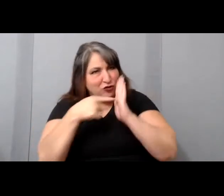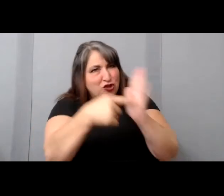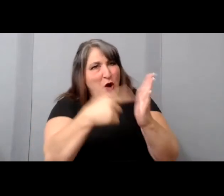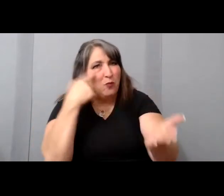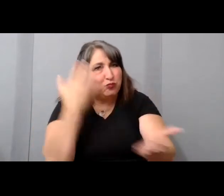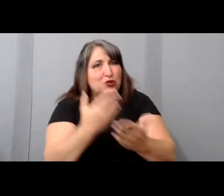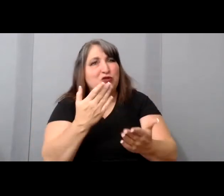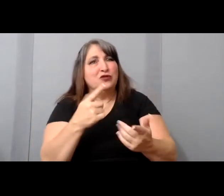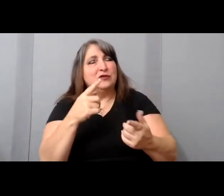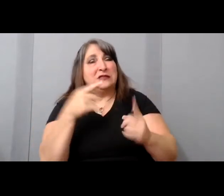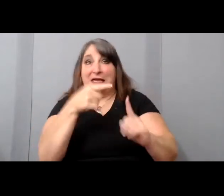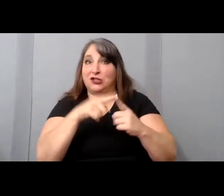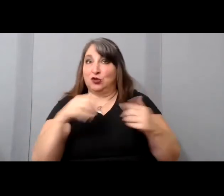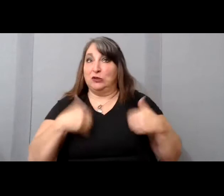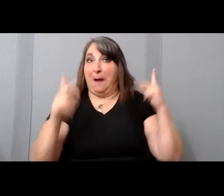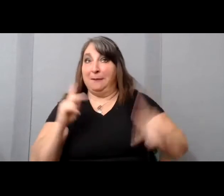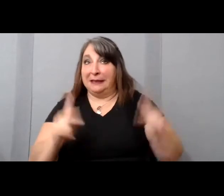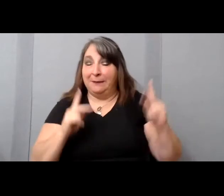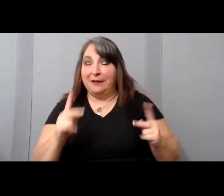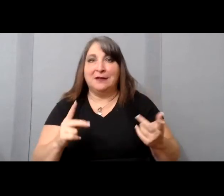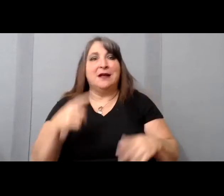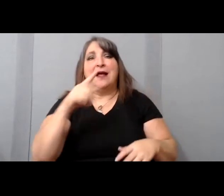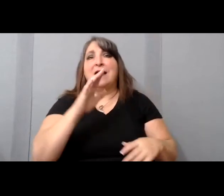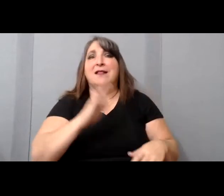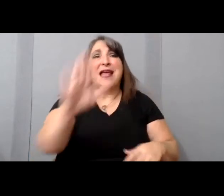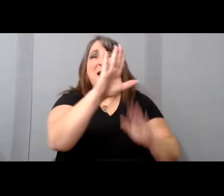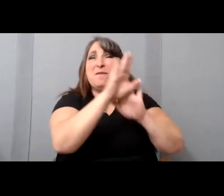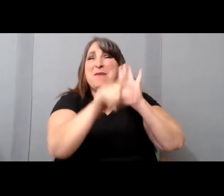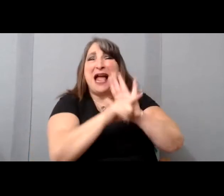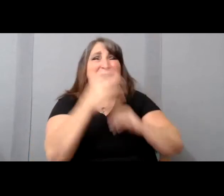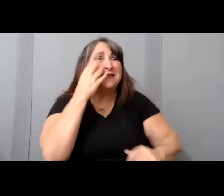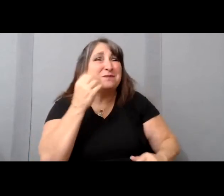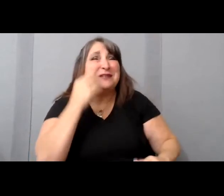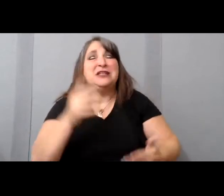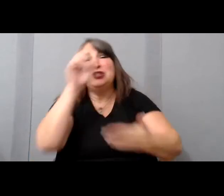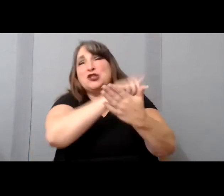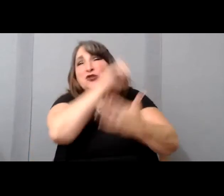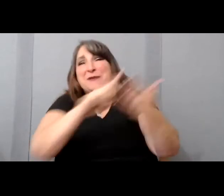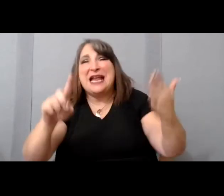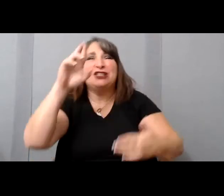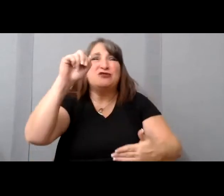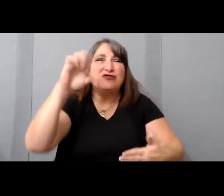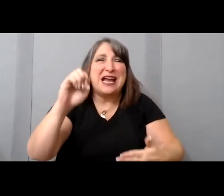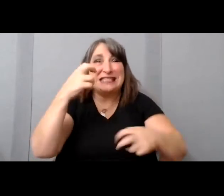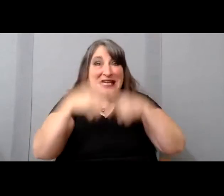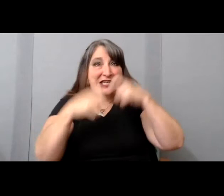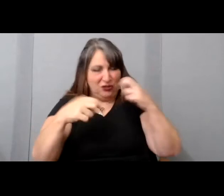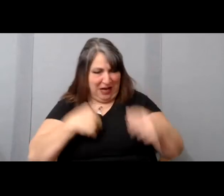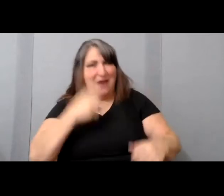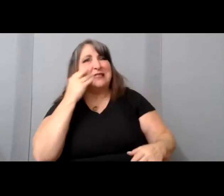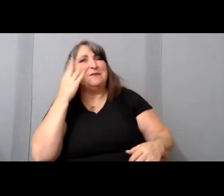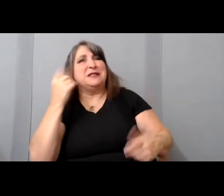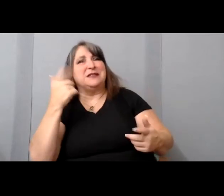the background of discrimination and race and issues that I have that can hopefully help